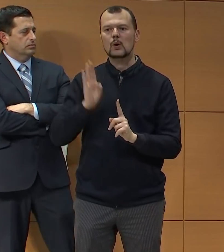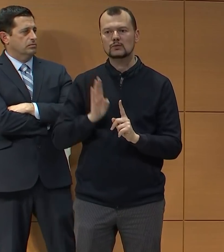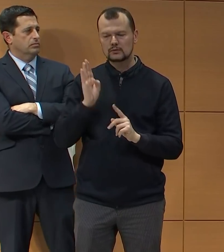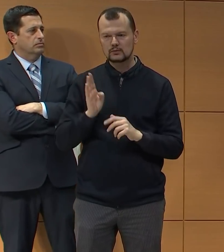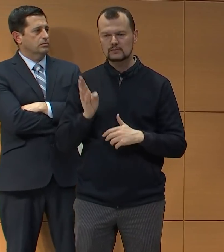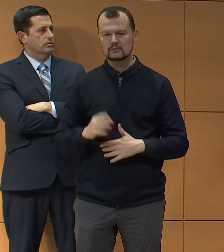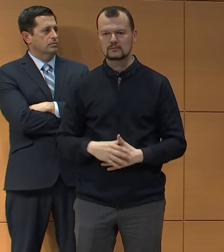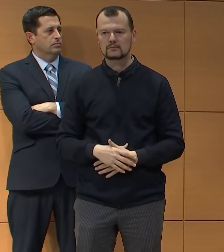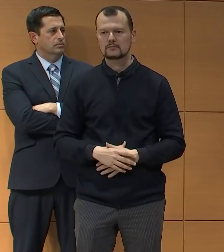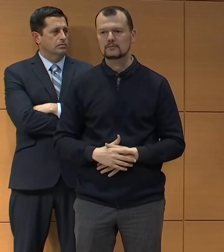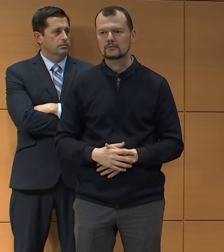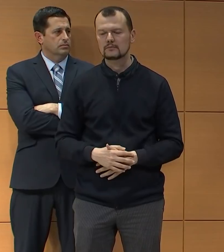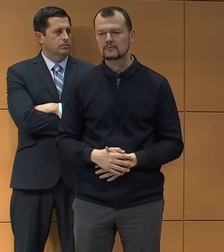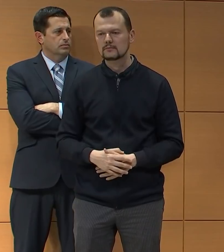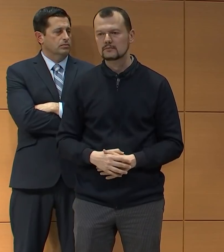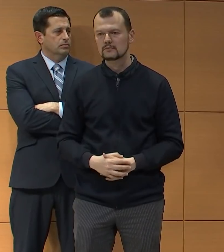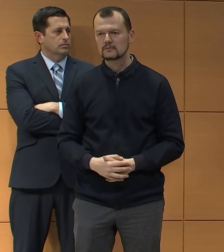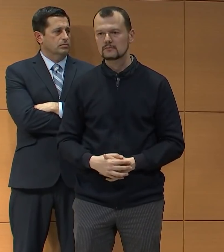obviously